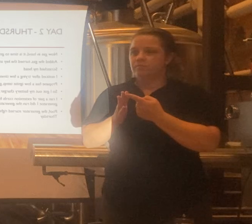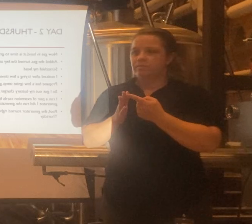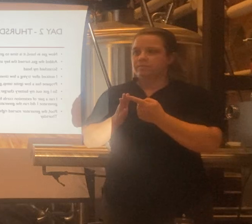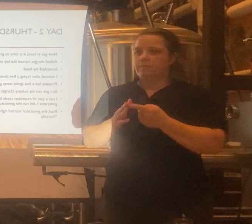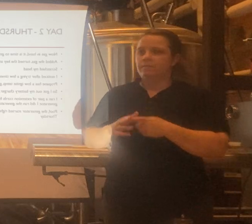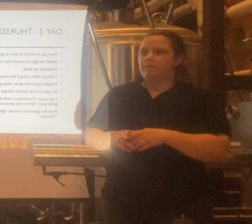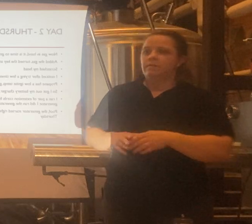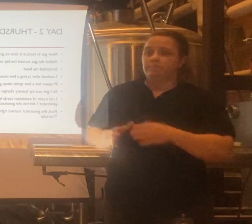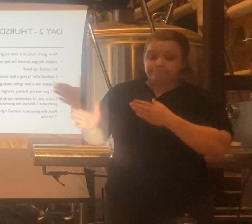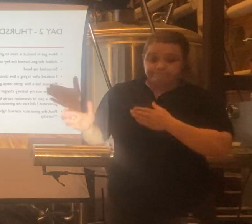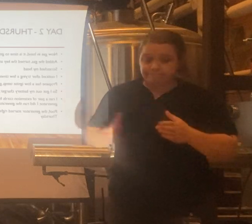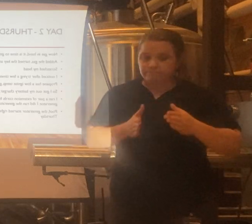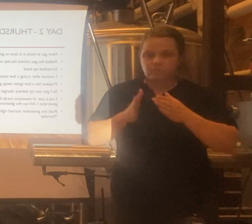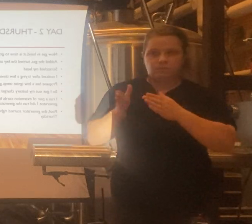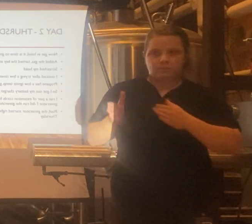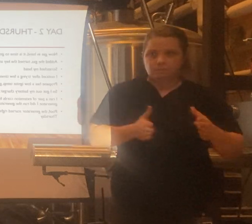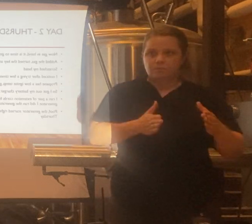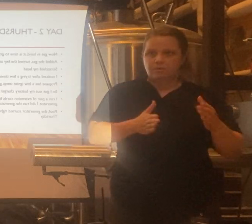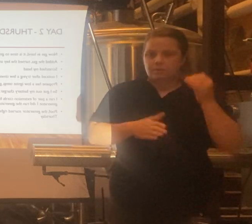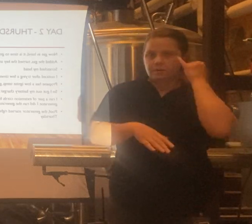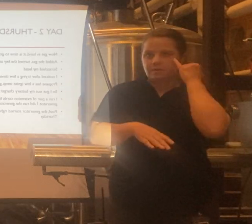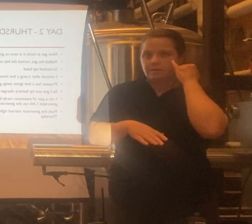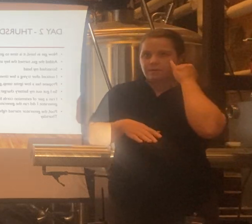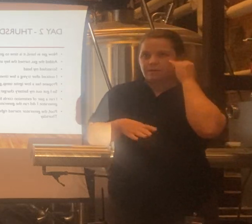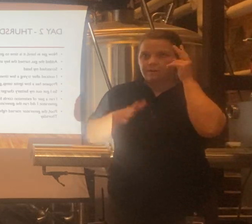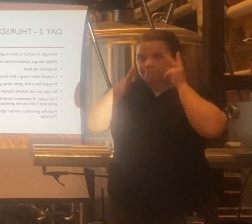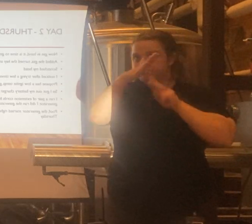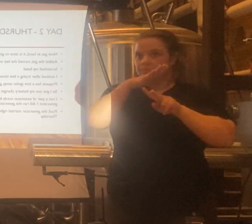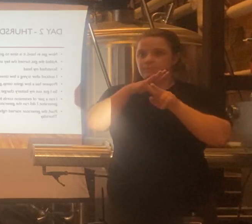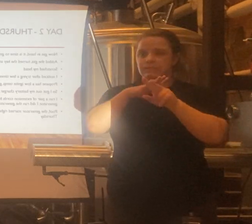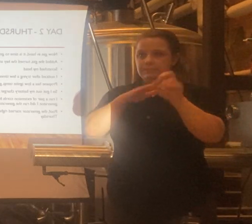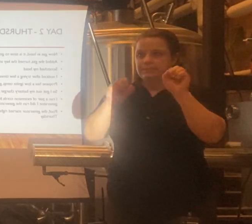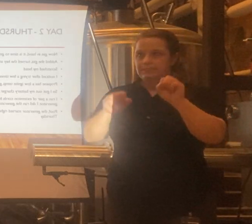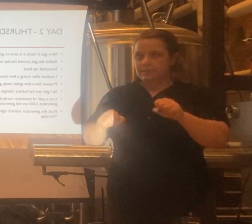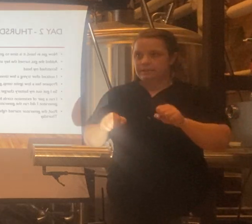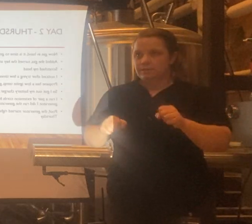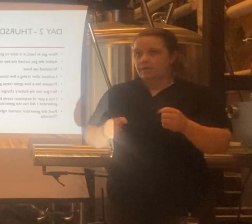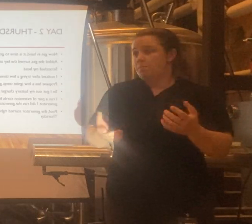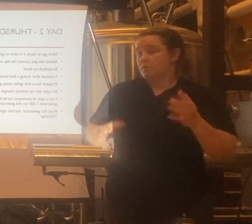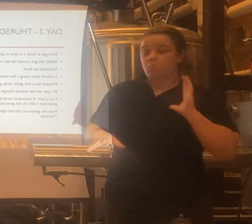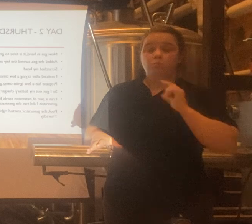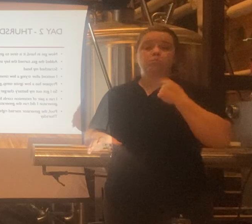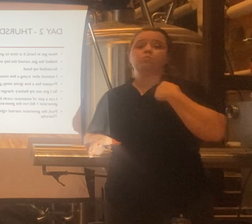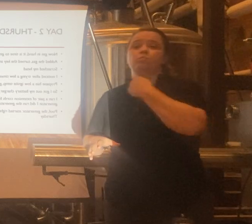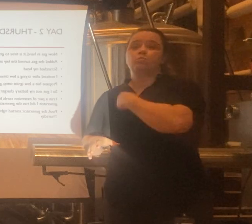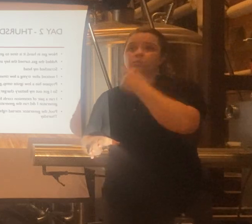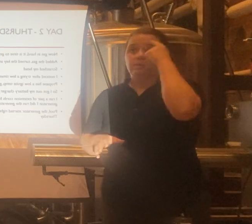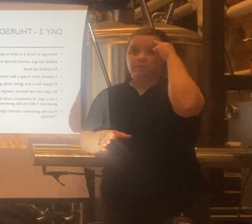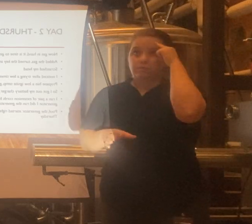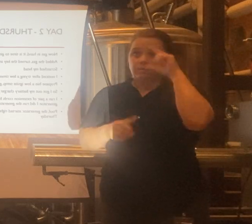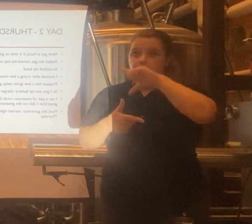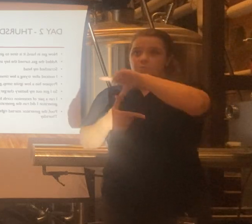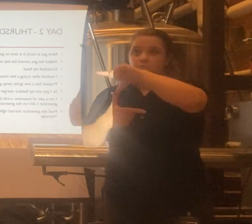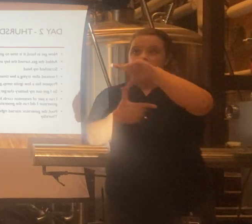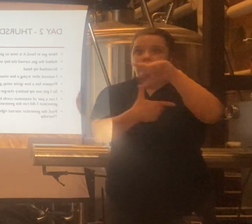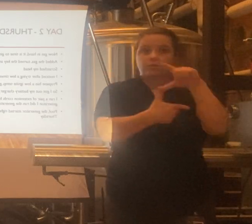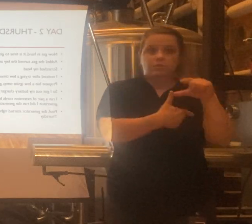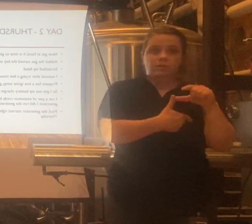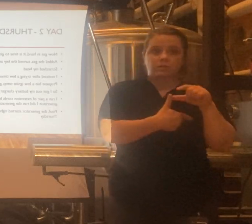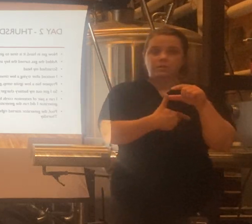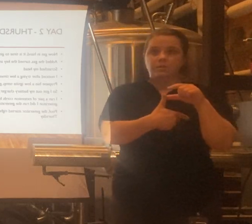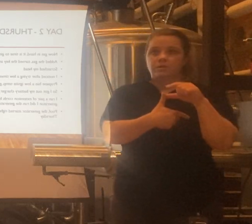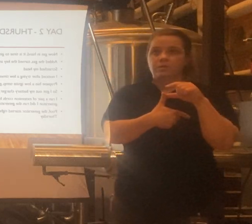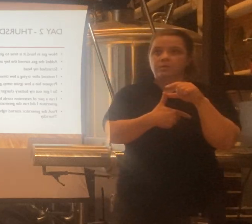right before you need it, if you can predict that. We thought the tornado was going to miss us and go north, but it did not. So yeah, the